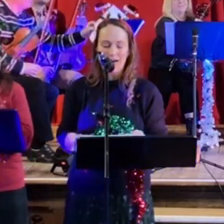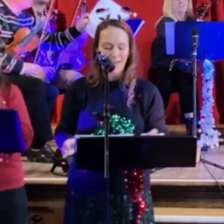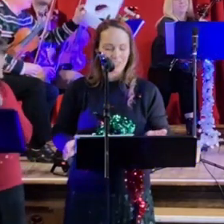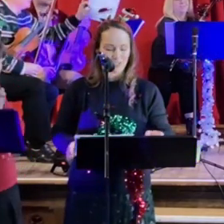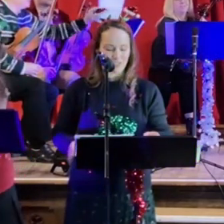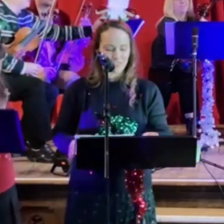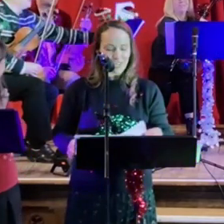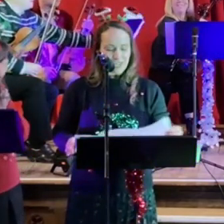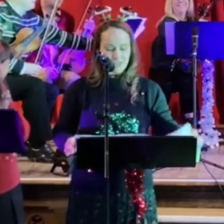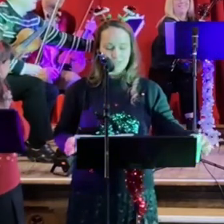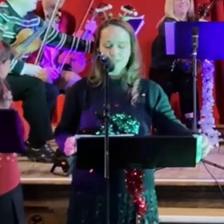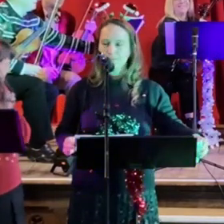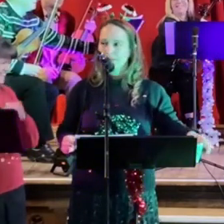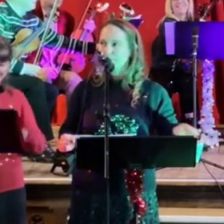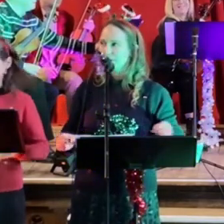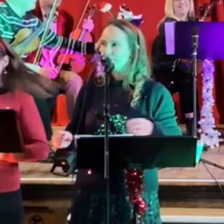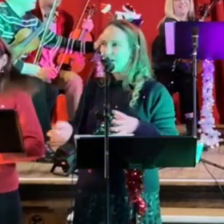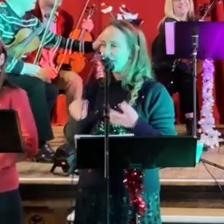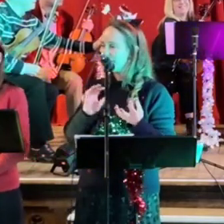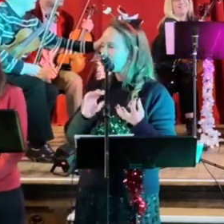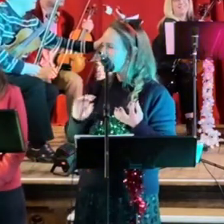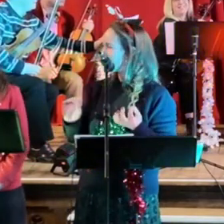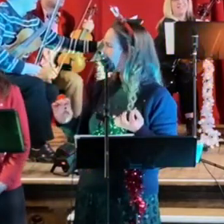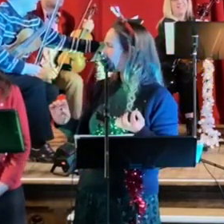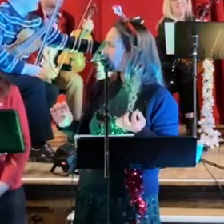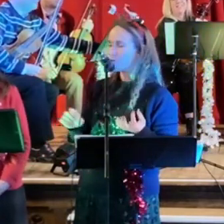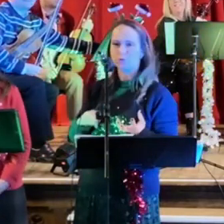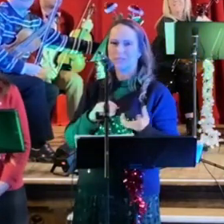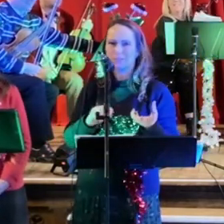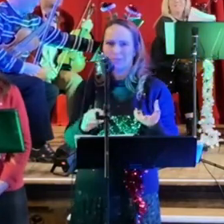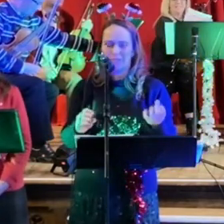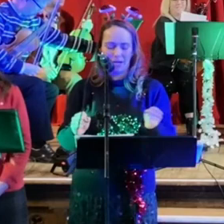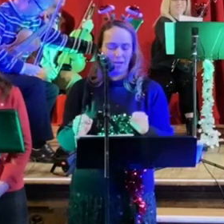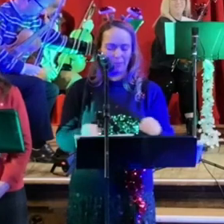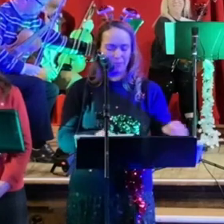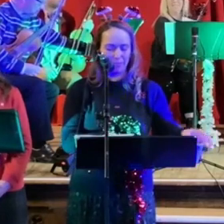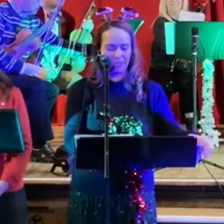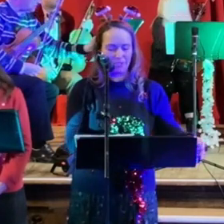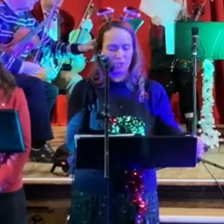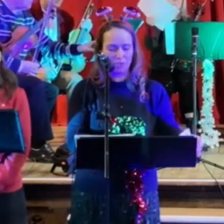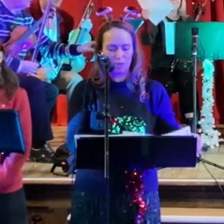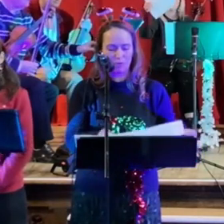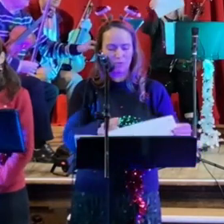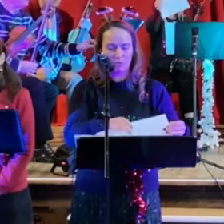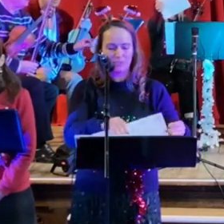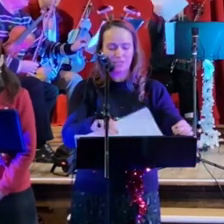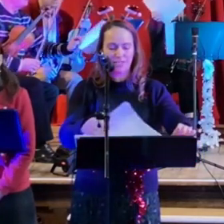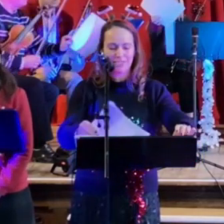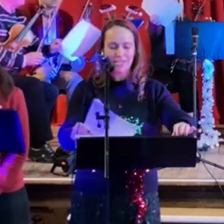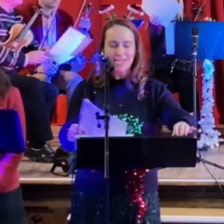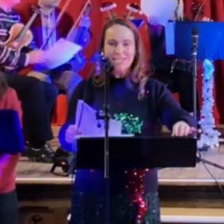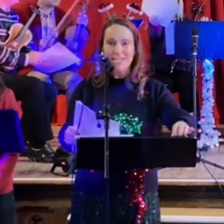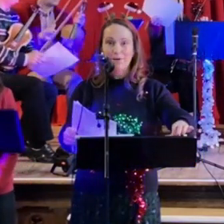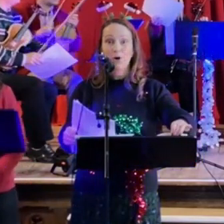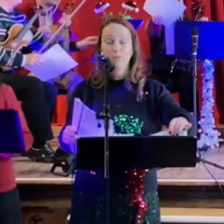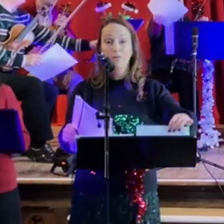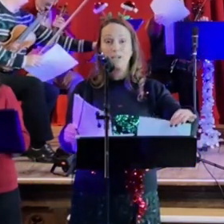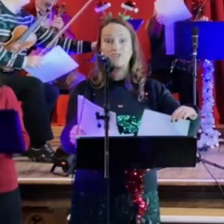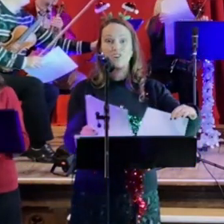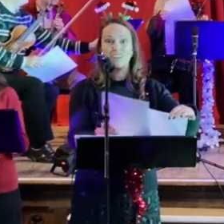Behind us. There's something about violin music at Christmas time. I just think it so suits it. Now, I hope you all enjoyed that